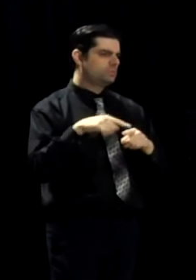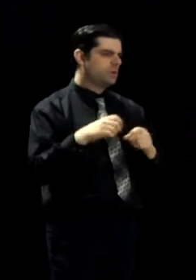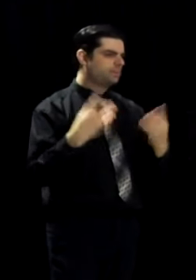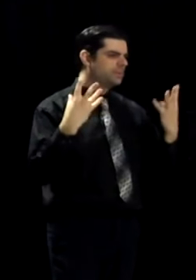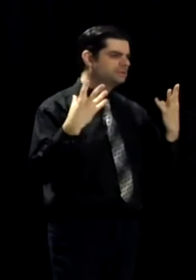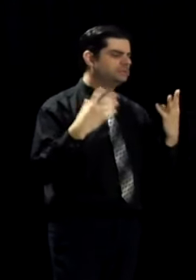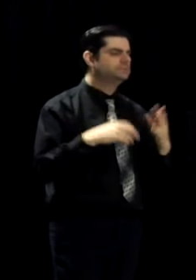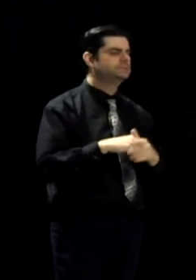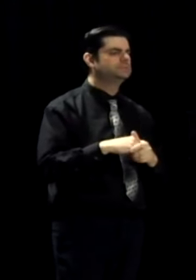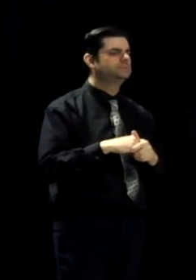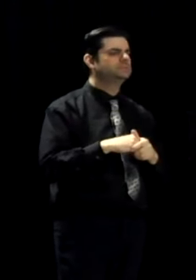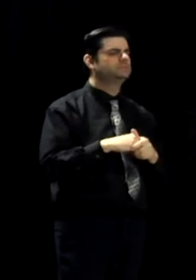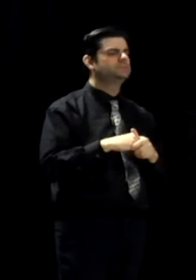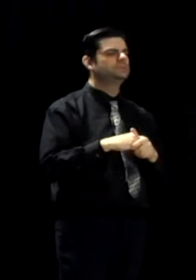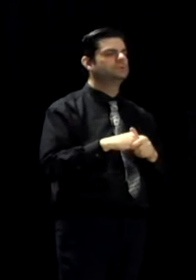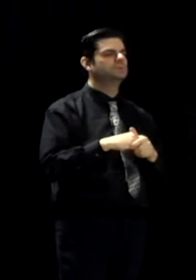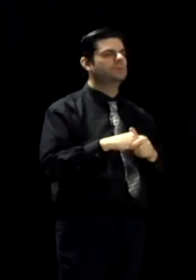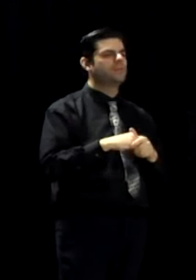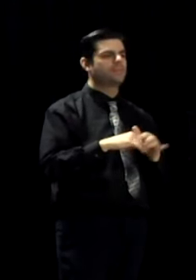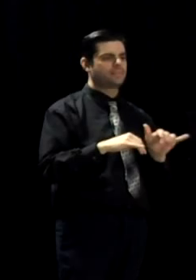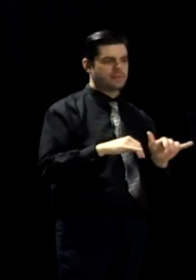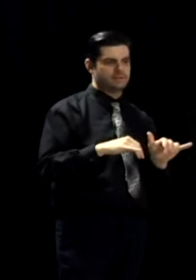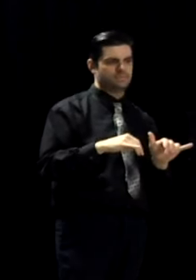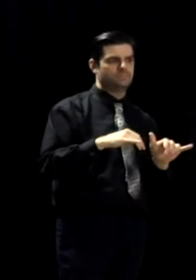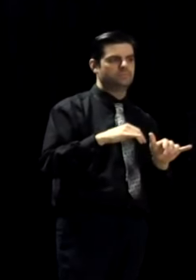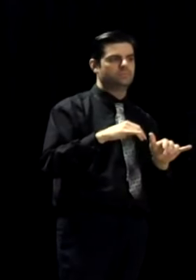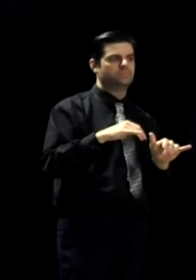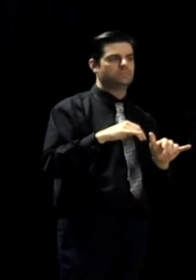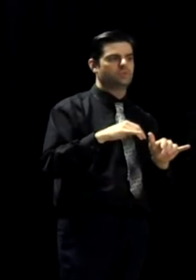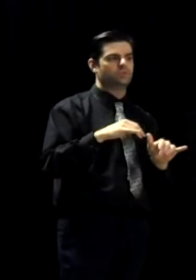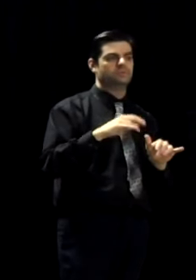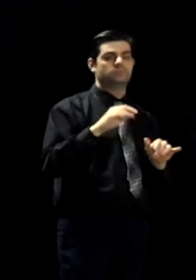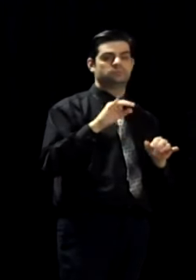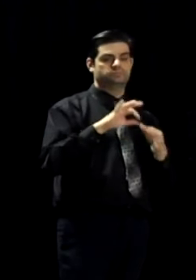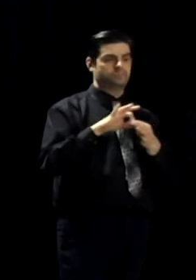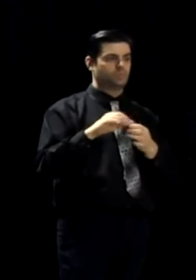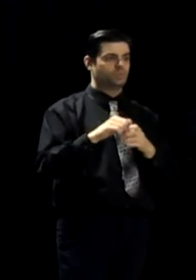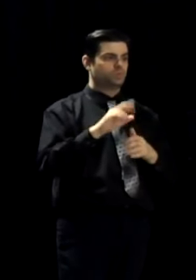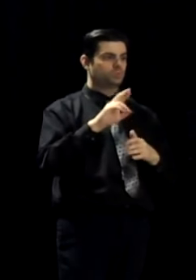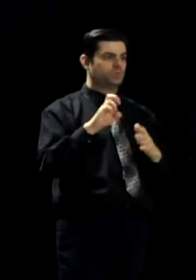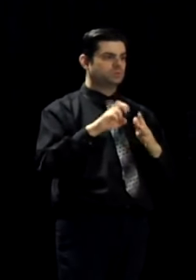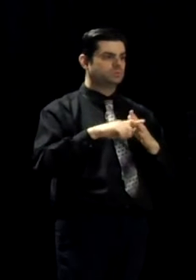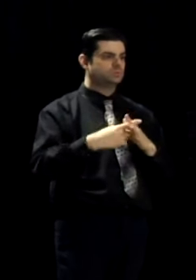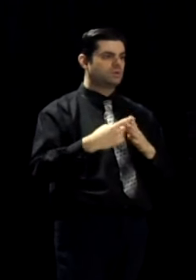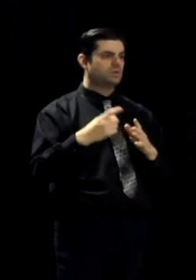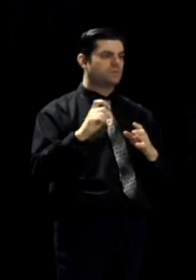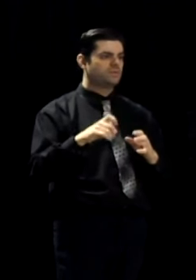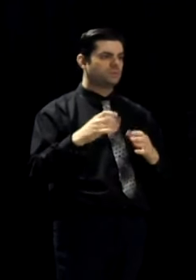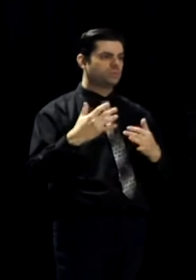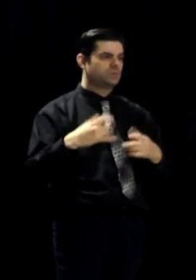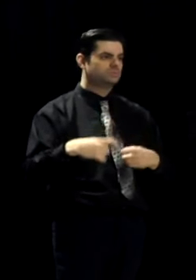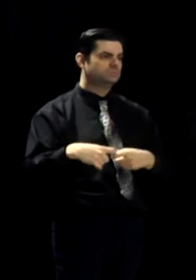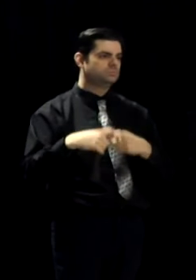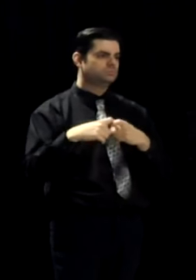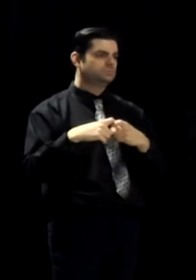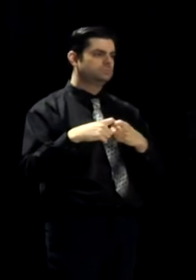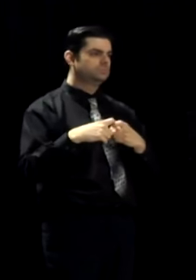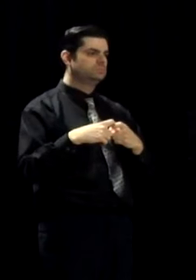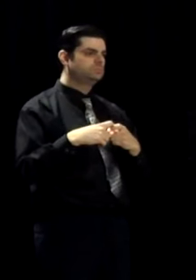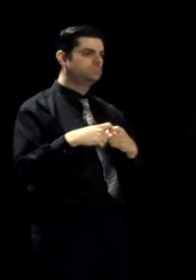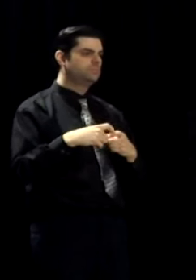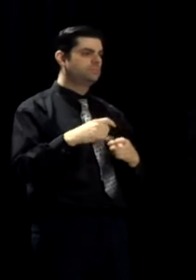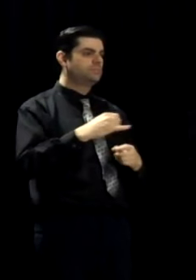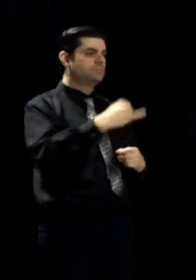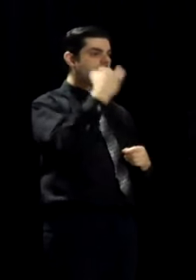in terms of a restart, should we be slowing down that thought? I know you mentioned briefly that we shouldn't, but let's say more cases come